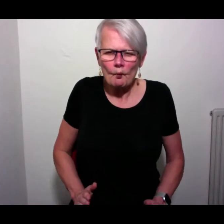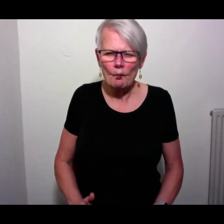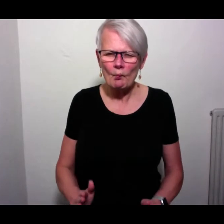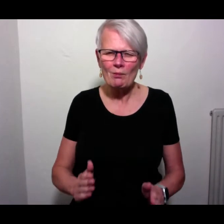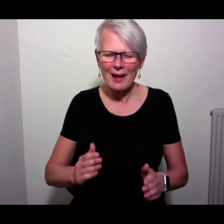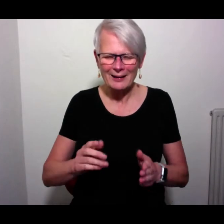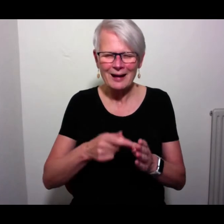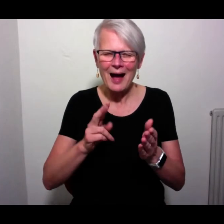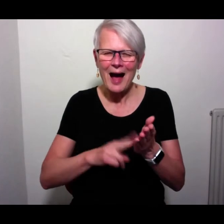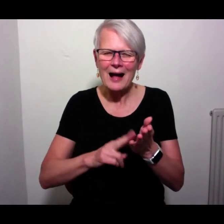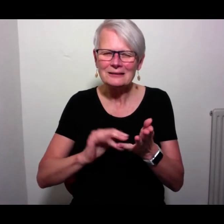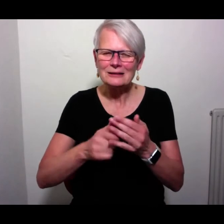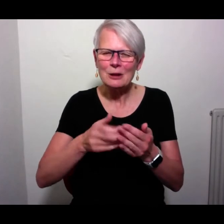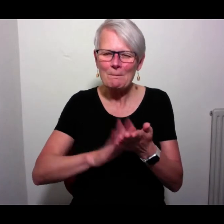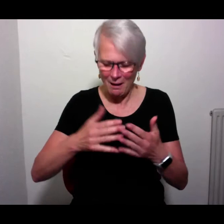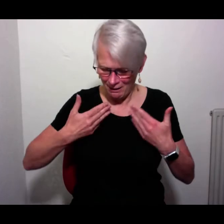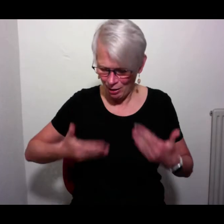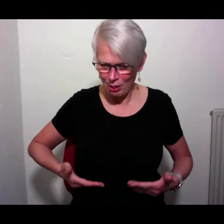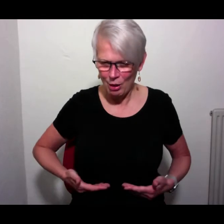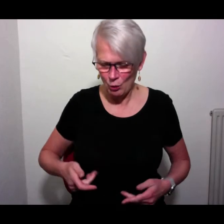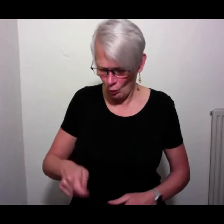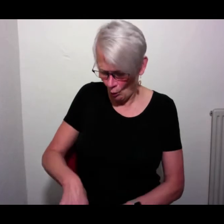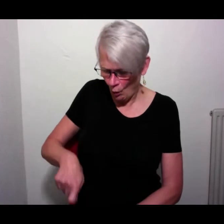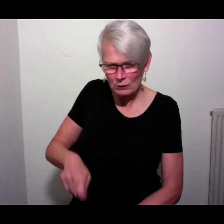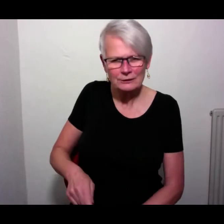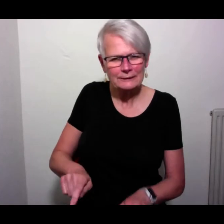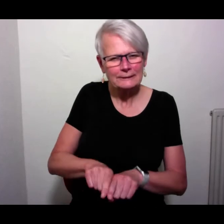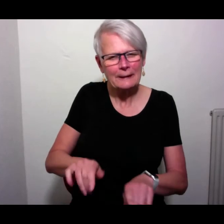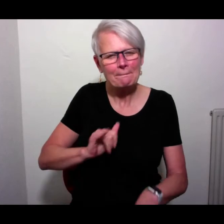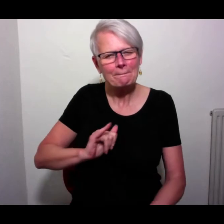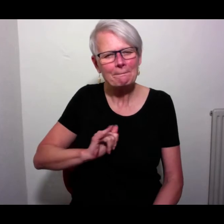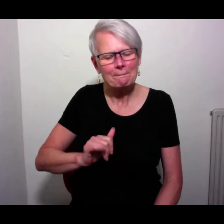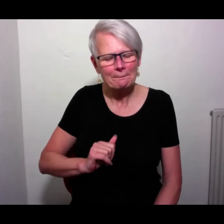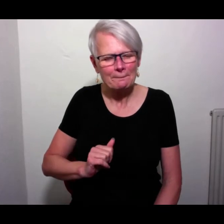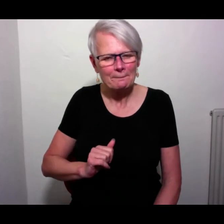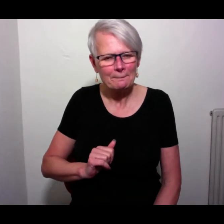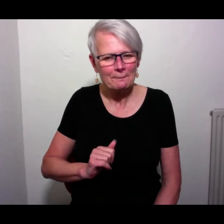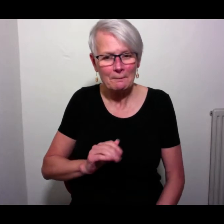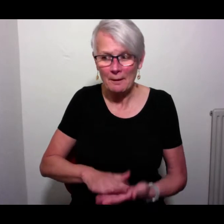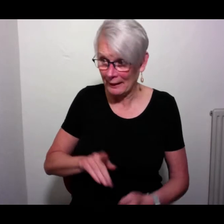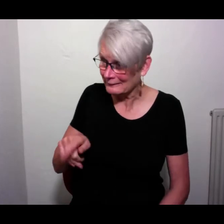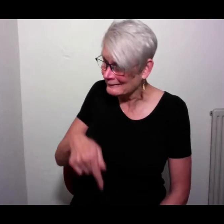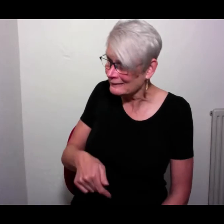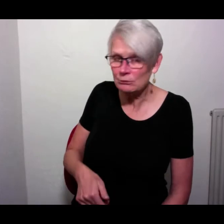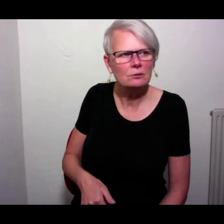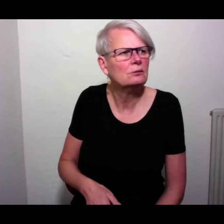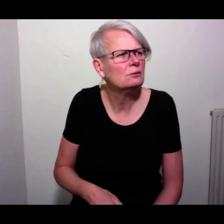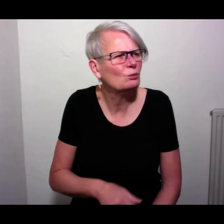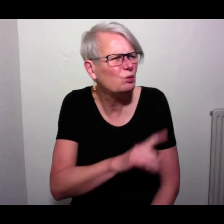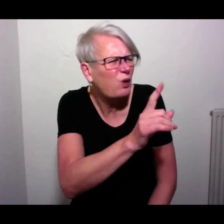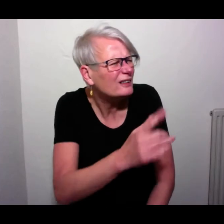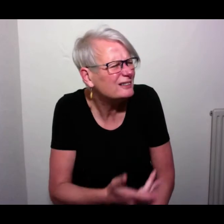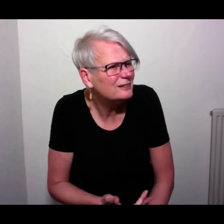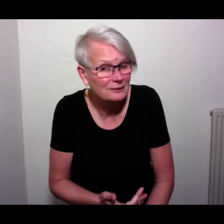dressed in a Ann Summers get-up, with a walking stick a bit like mine. There you are, she said.